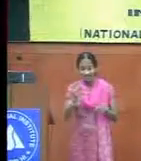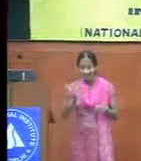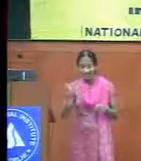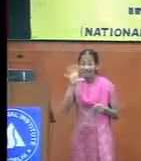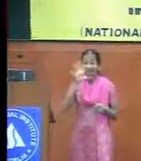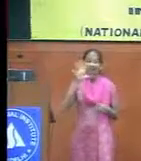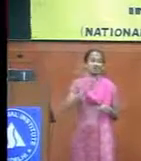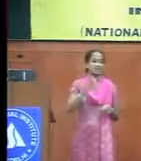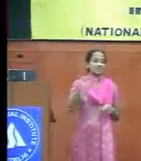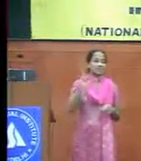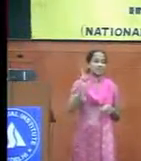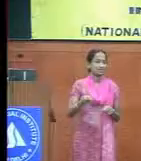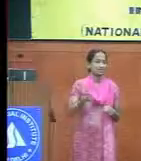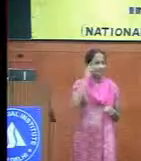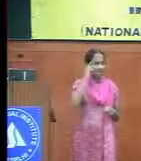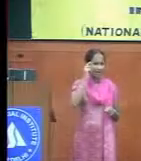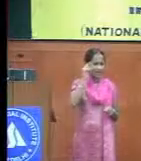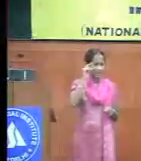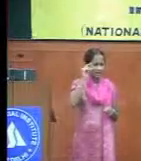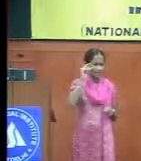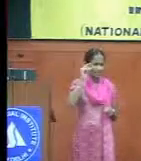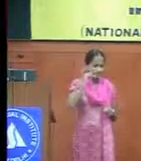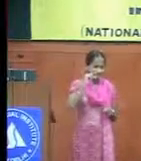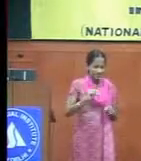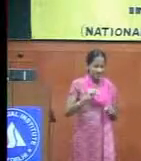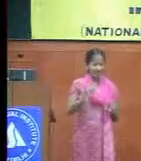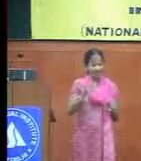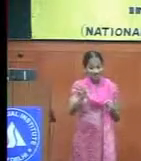5 persons. Yes. For mentally retarded persons, I agree, you can